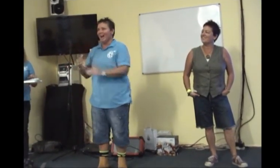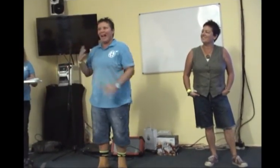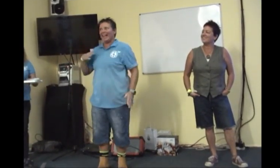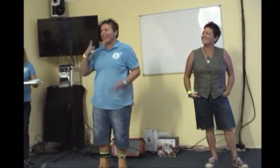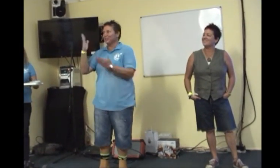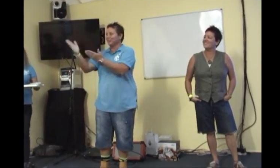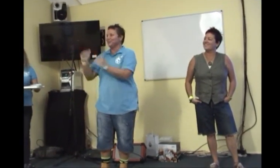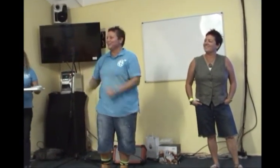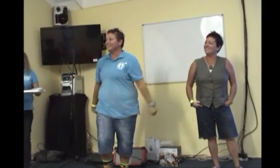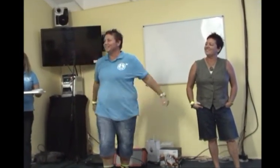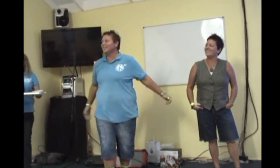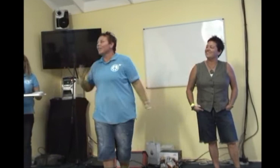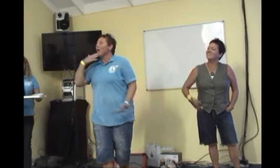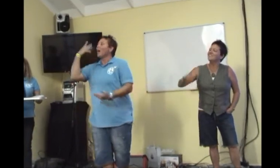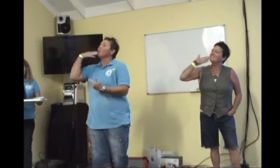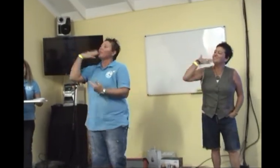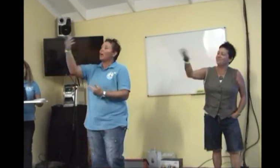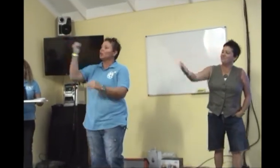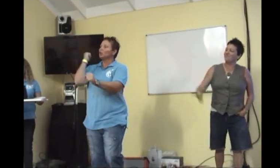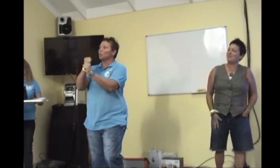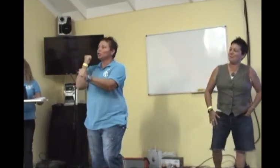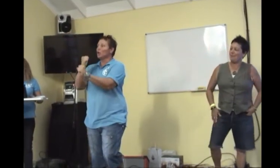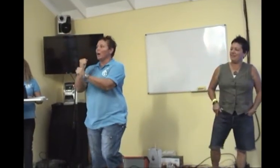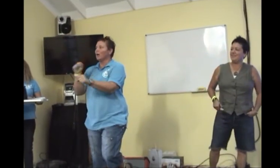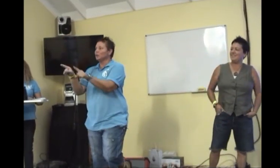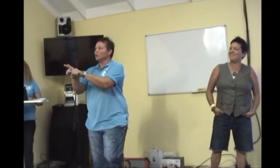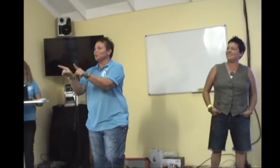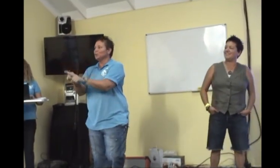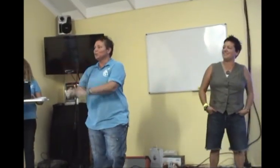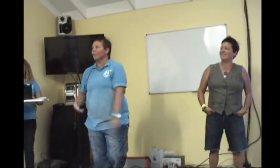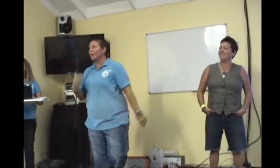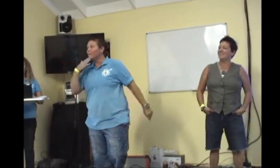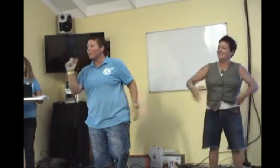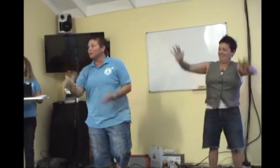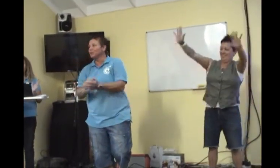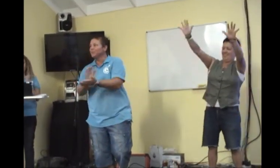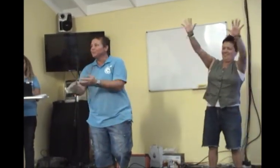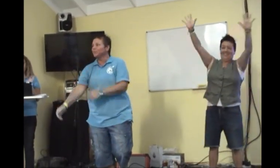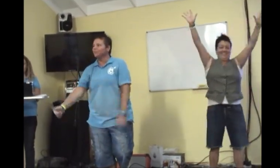thank you for that. So I need to have the interpreter here, so thank you. And thank you too to Georgia. Thank you.